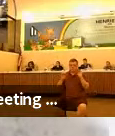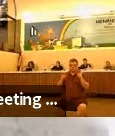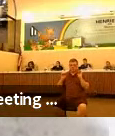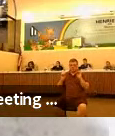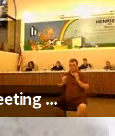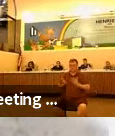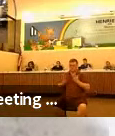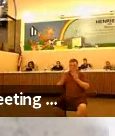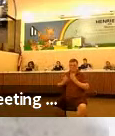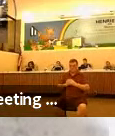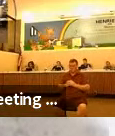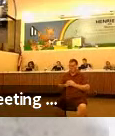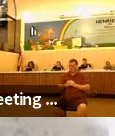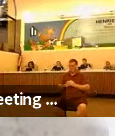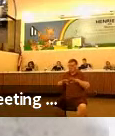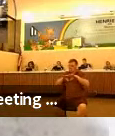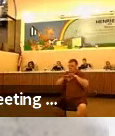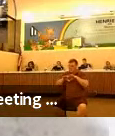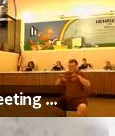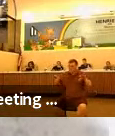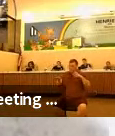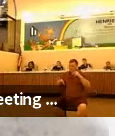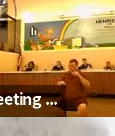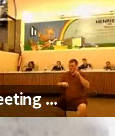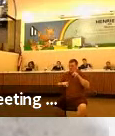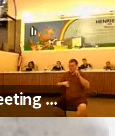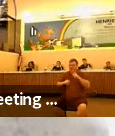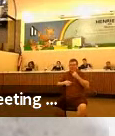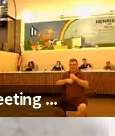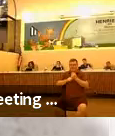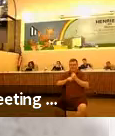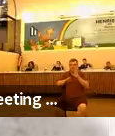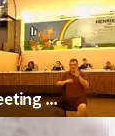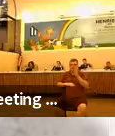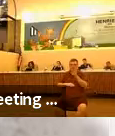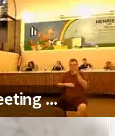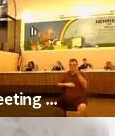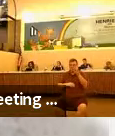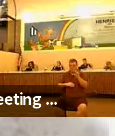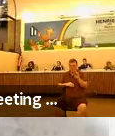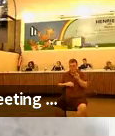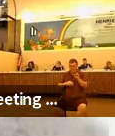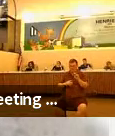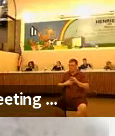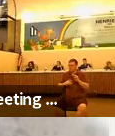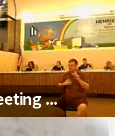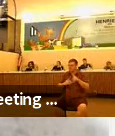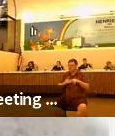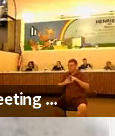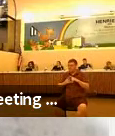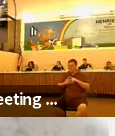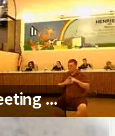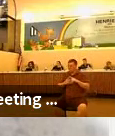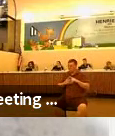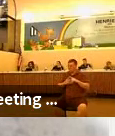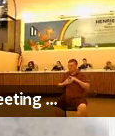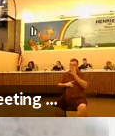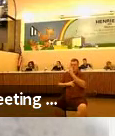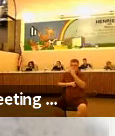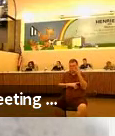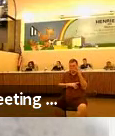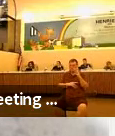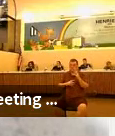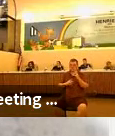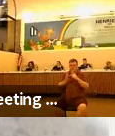proposed. Along that pond, we'll have to fix the berm, right? But I don't see that many, trees or